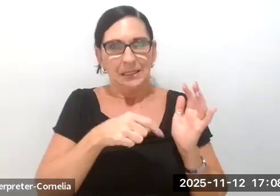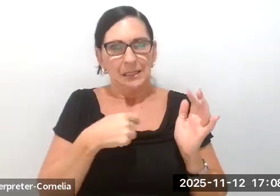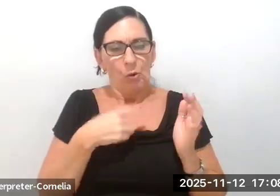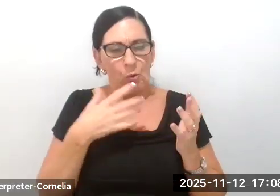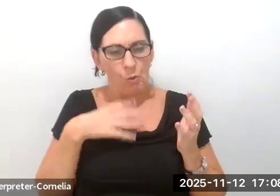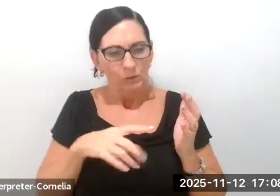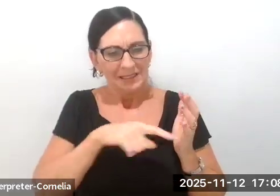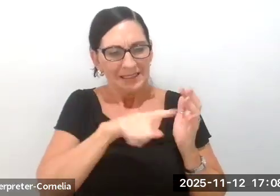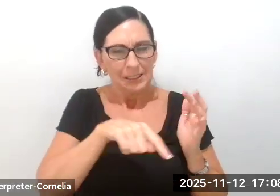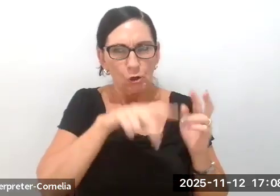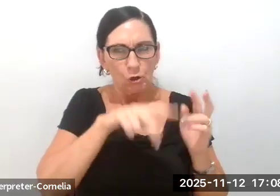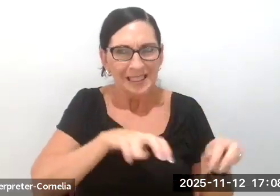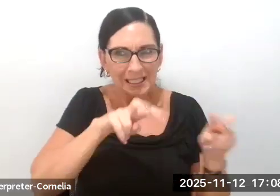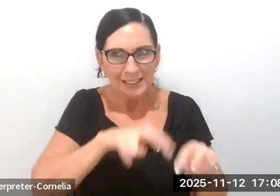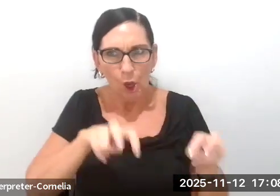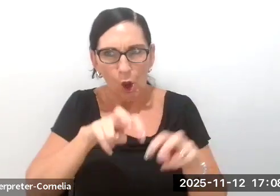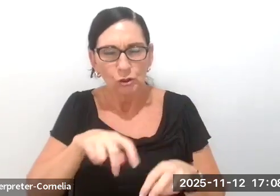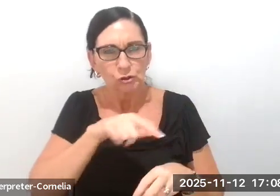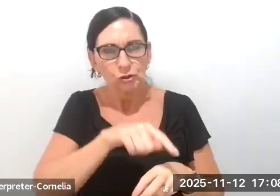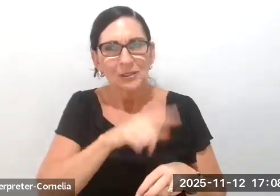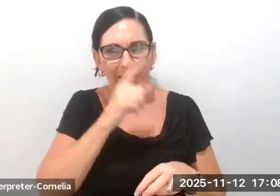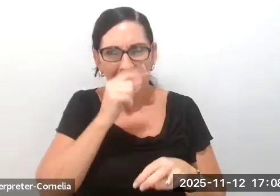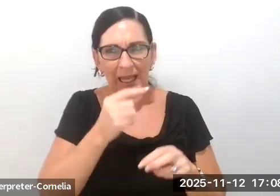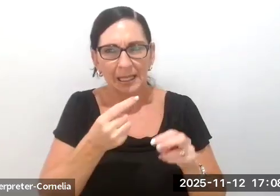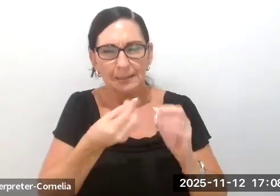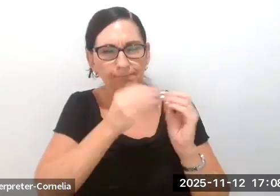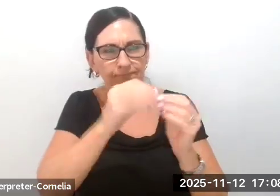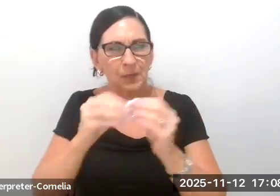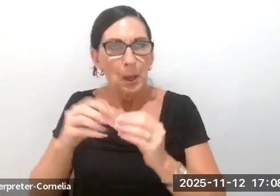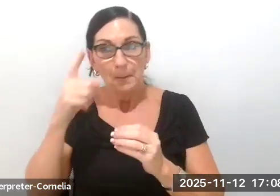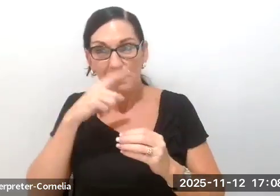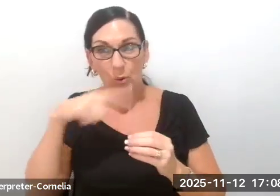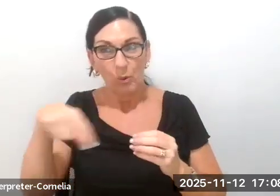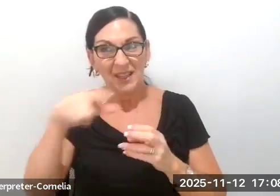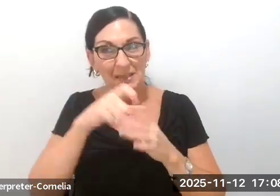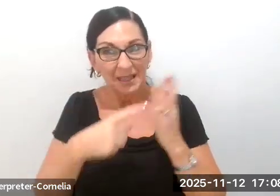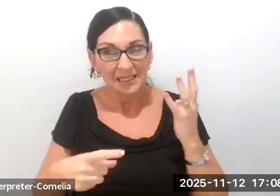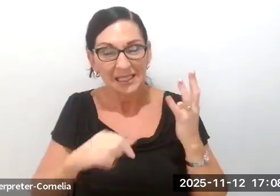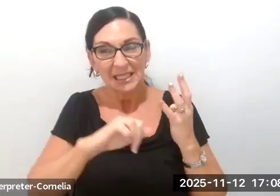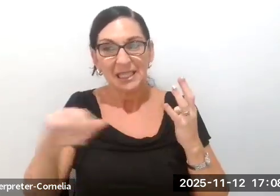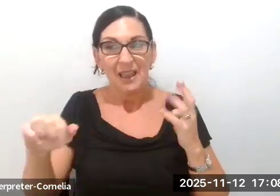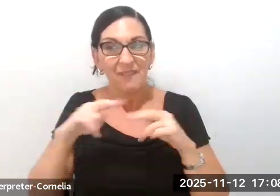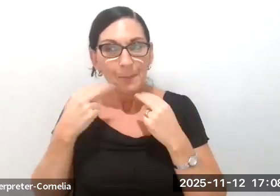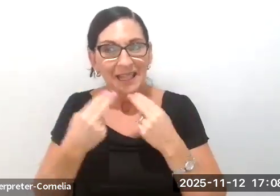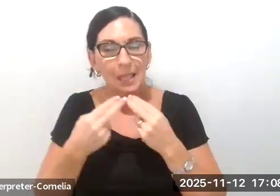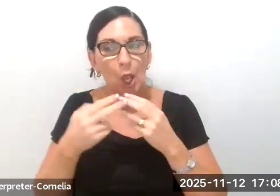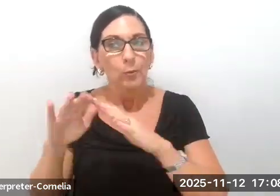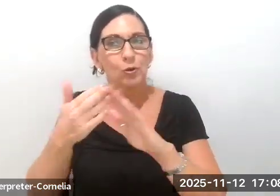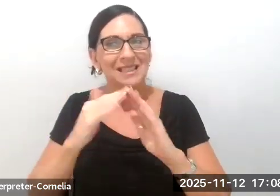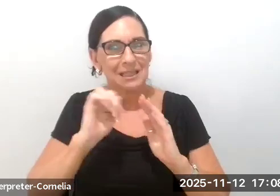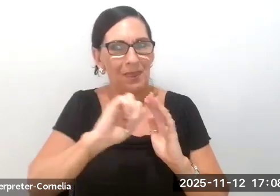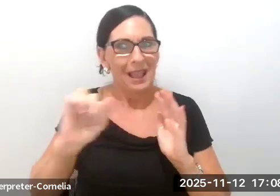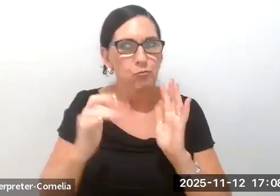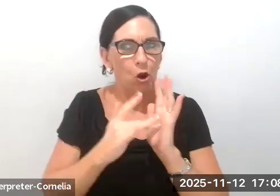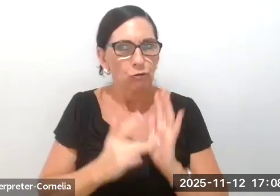impactful research that addresses the priorities of people with disability, their families and communities. And we do